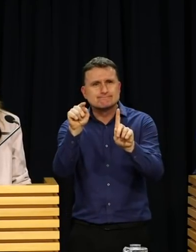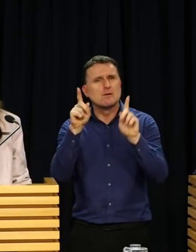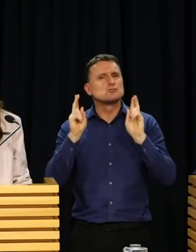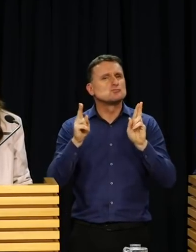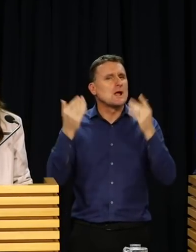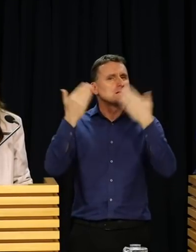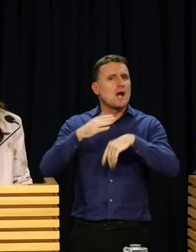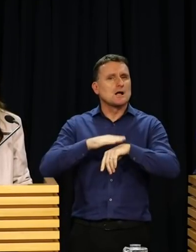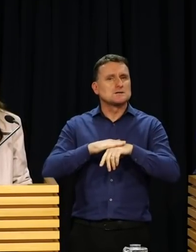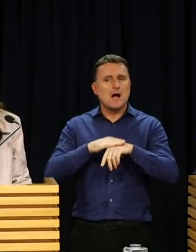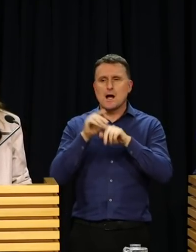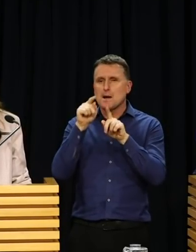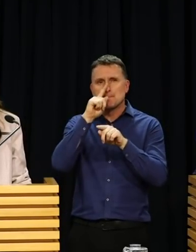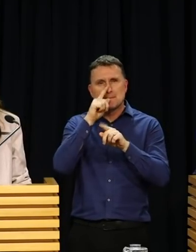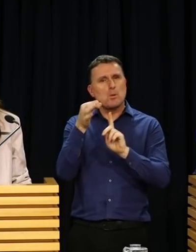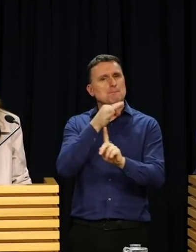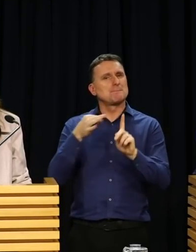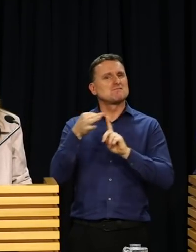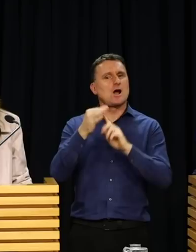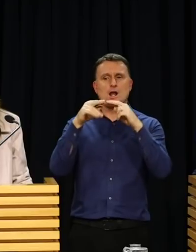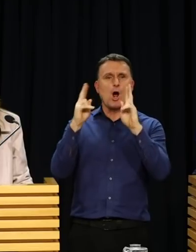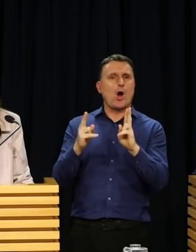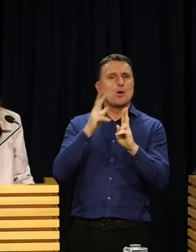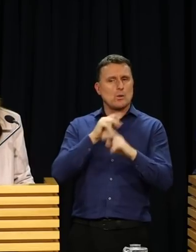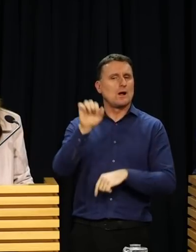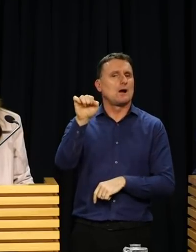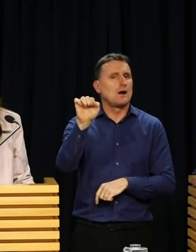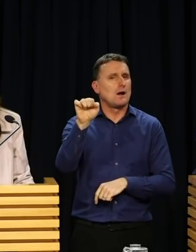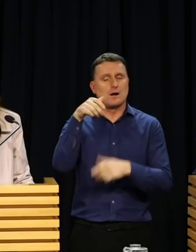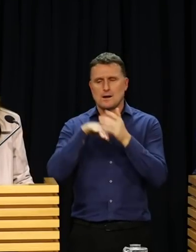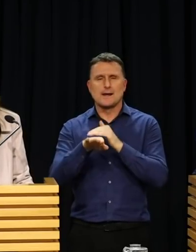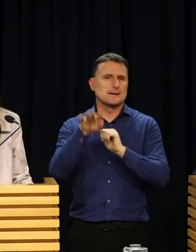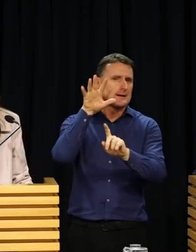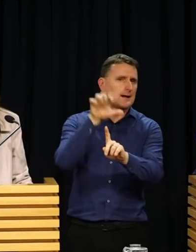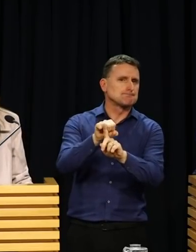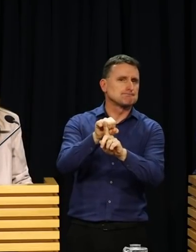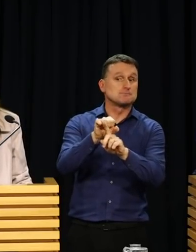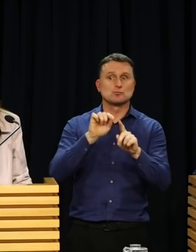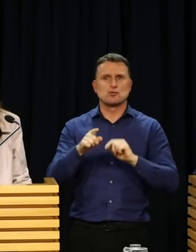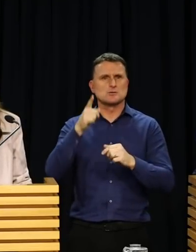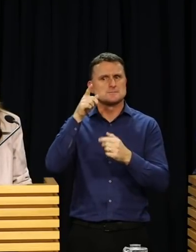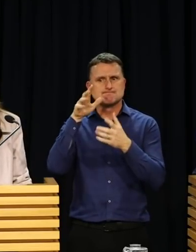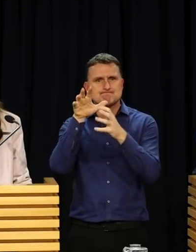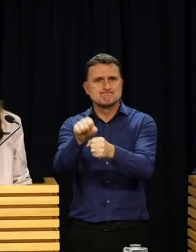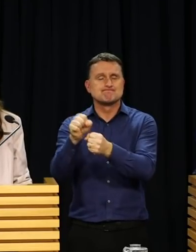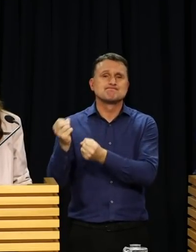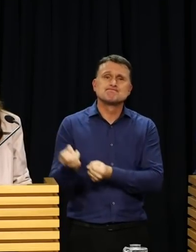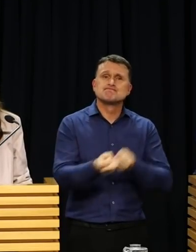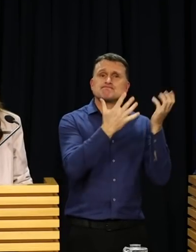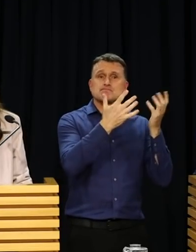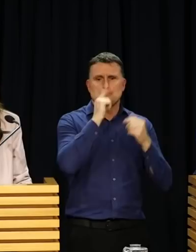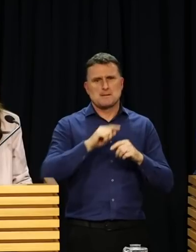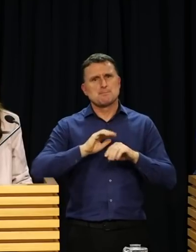of darkness, on the homes of Pacific families. The raids to find, convict, and deport